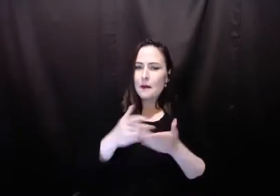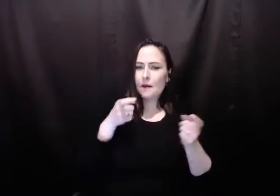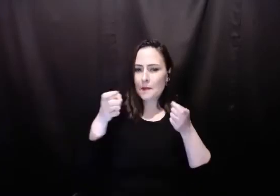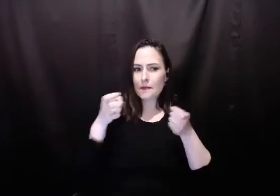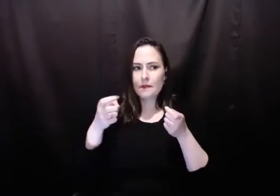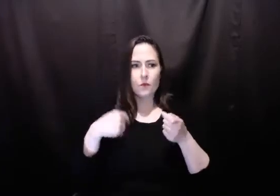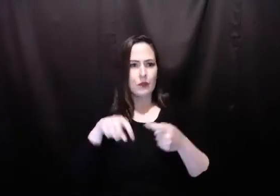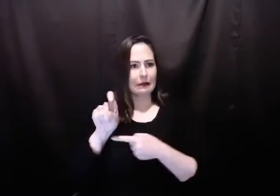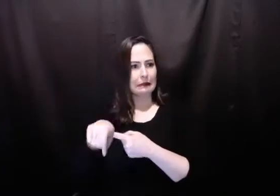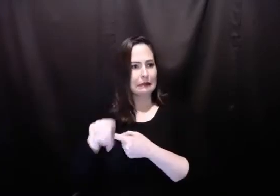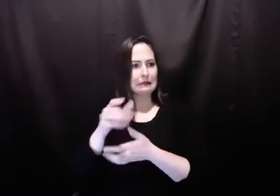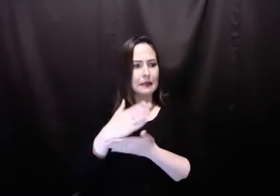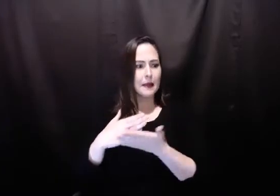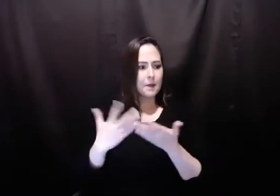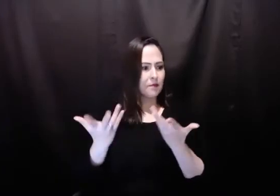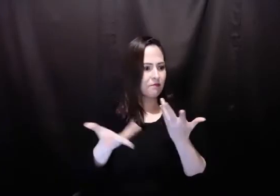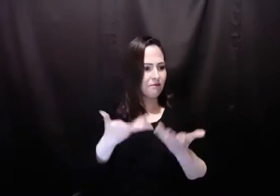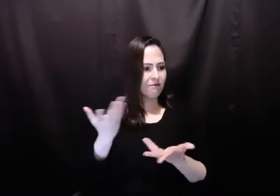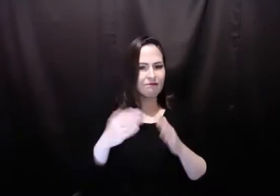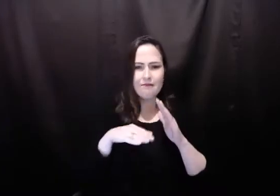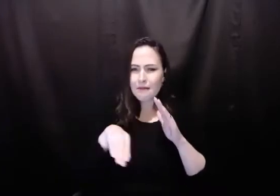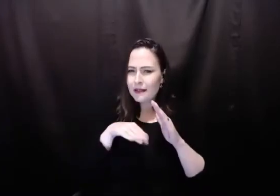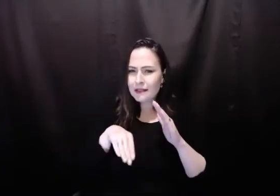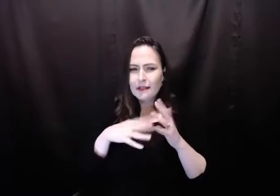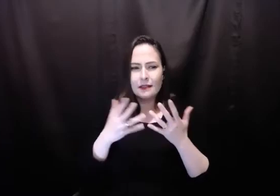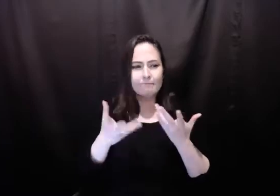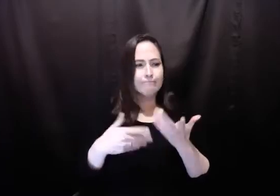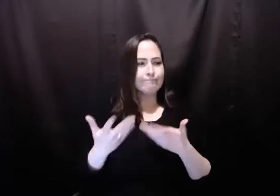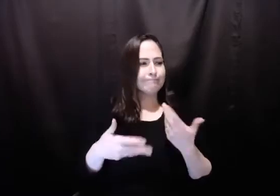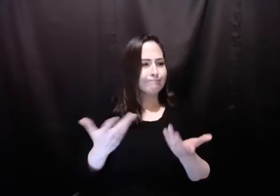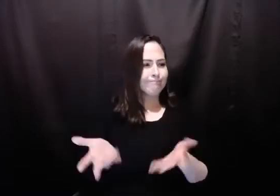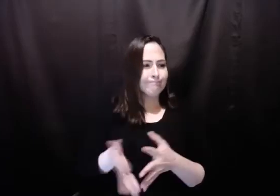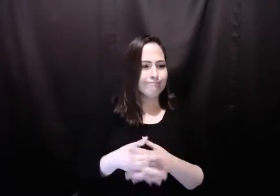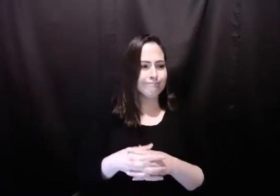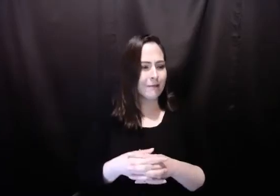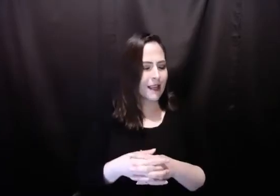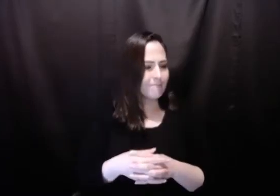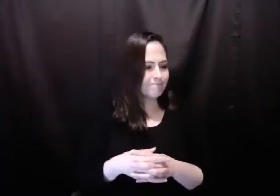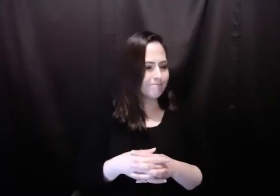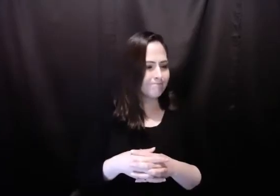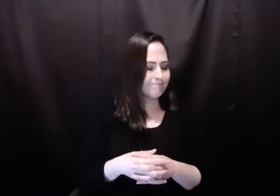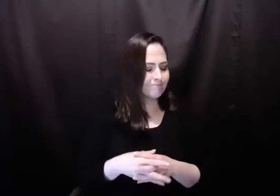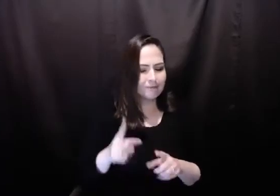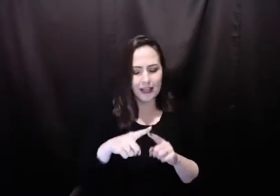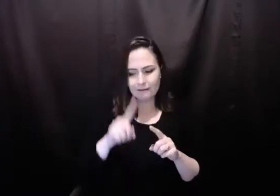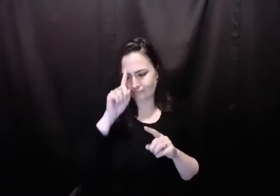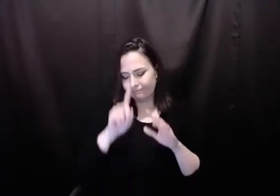I can't think of the word that I want, basic needs that need to be met. One is for approval. One's for choices. One